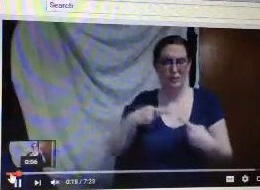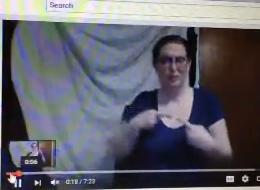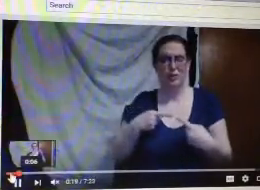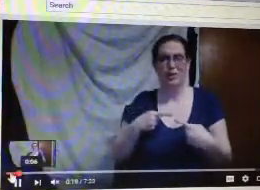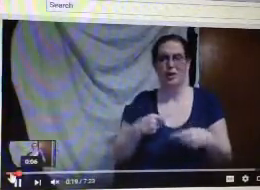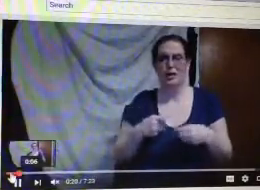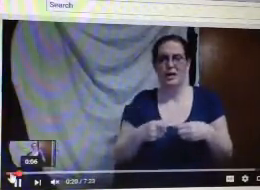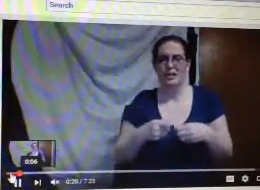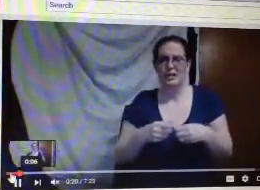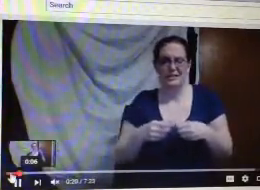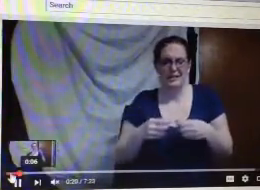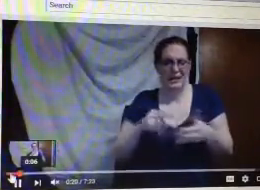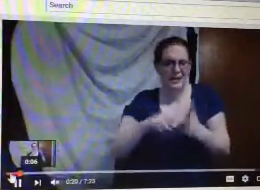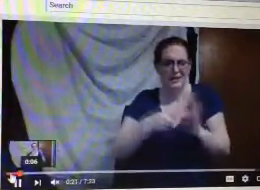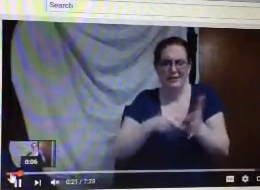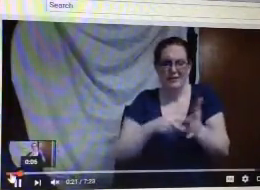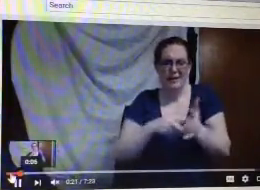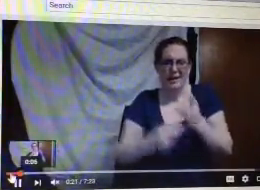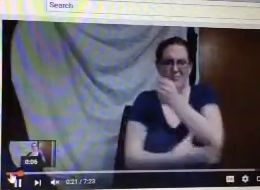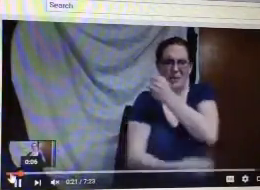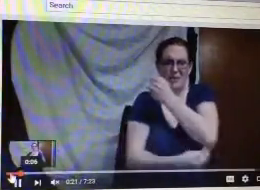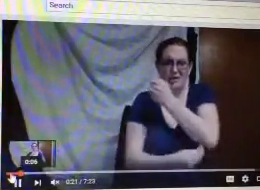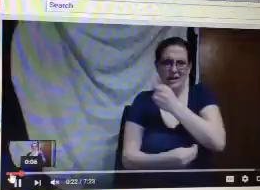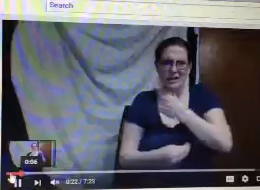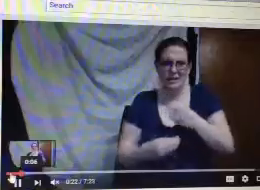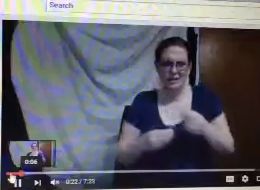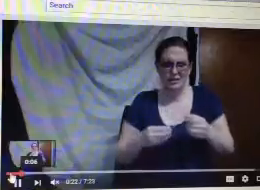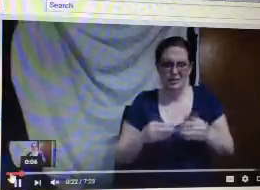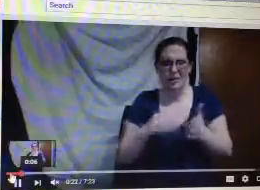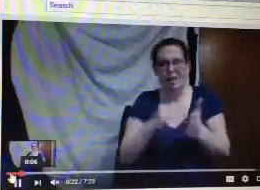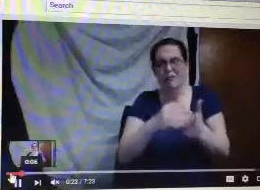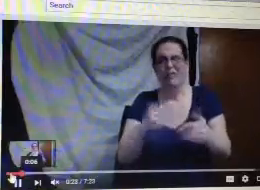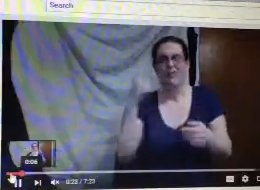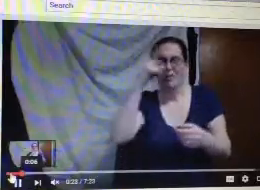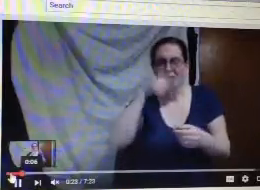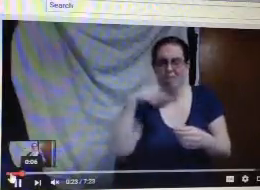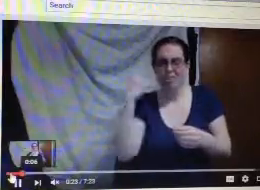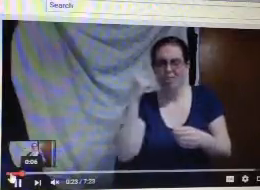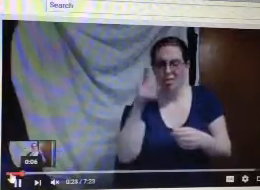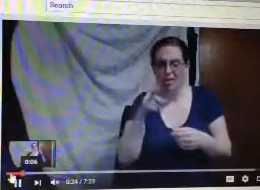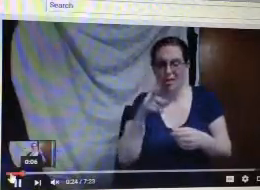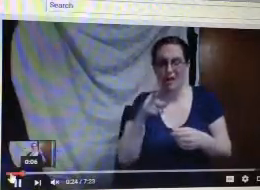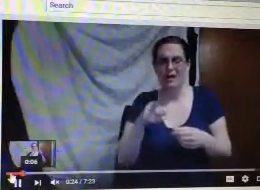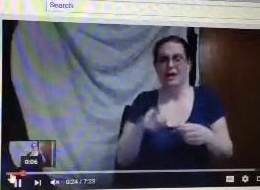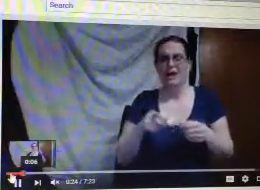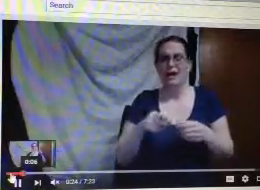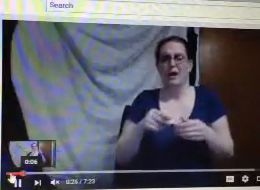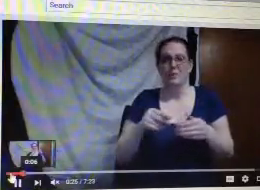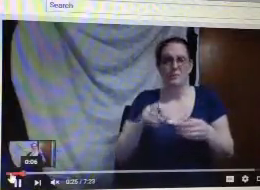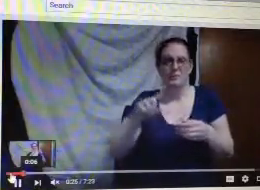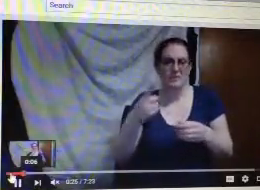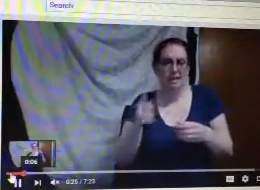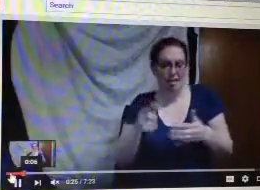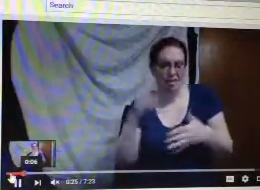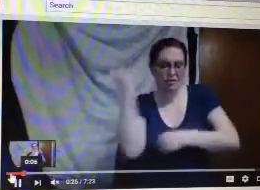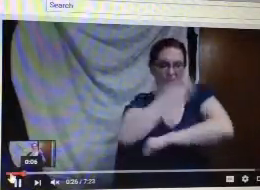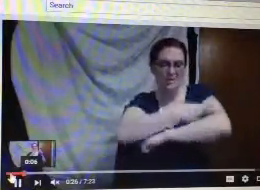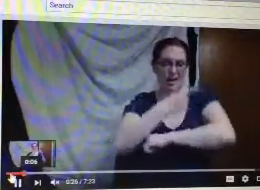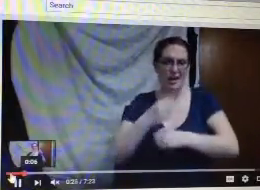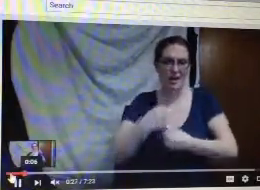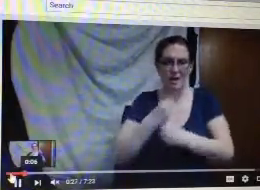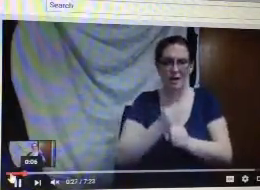the questions and the things that I struggle with are in the meanings of poverty. Often it'll look